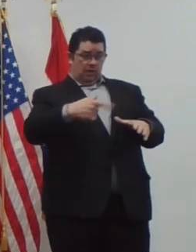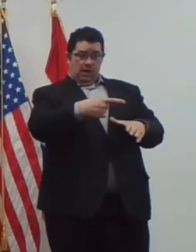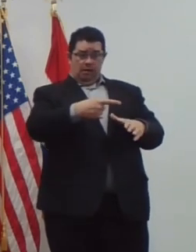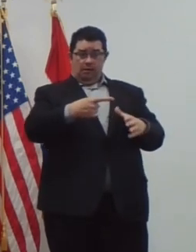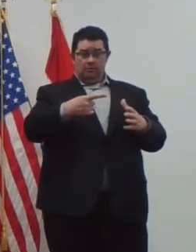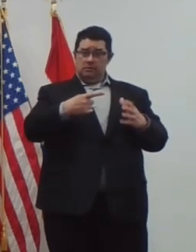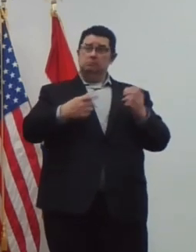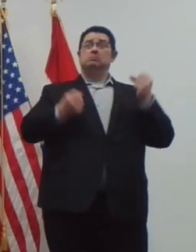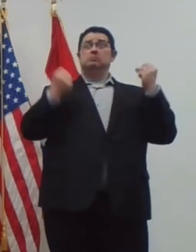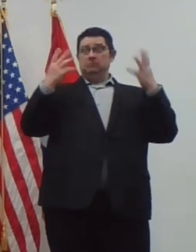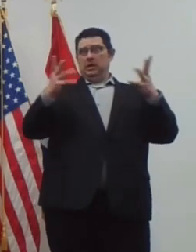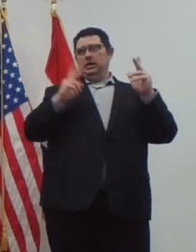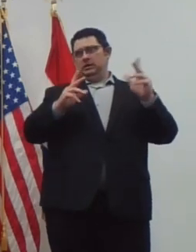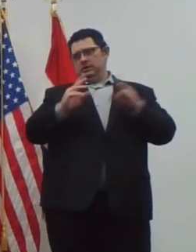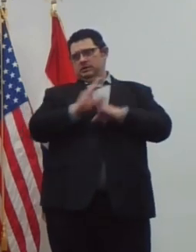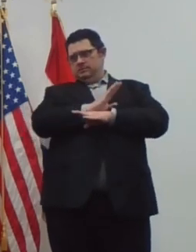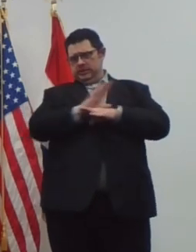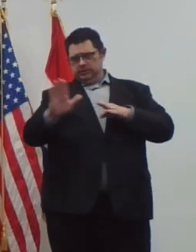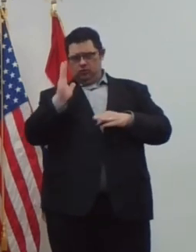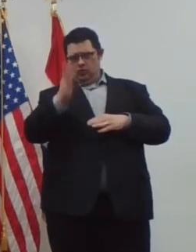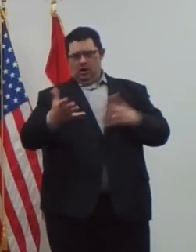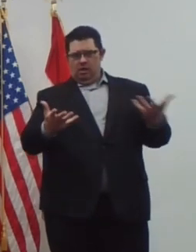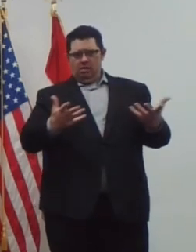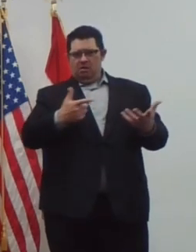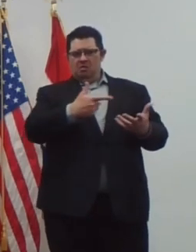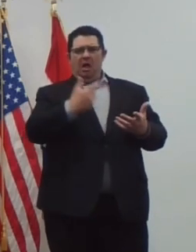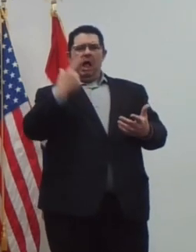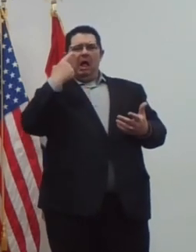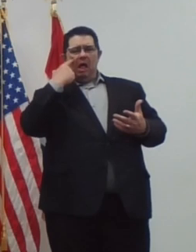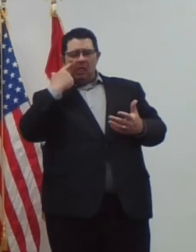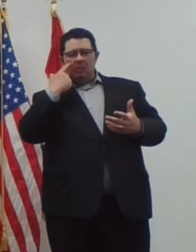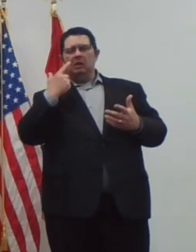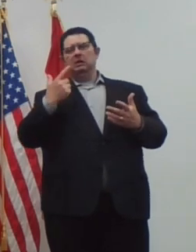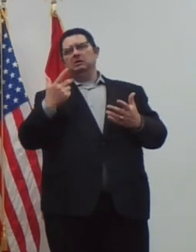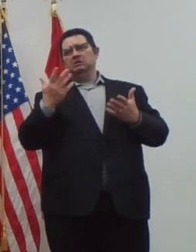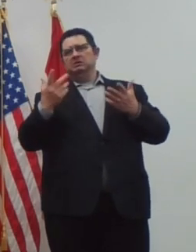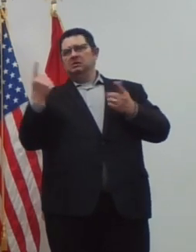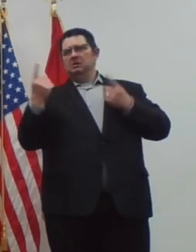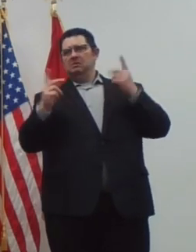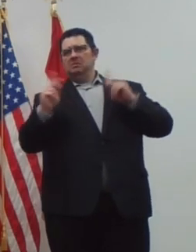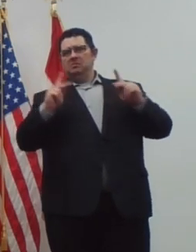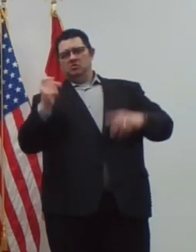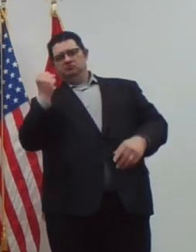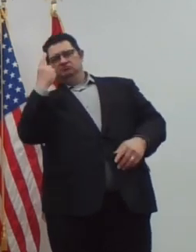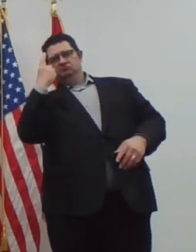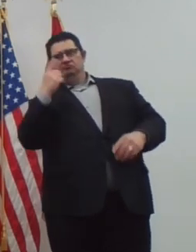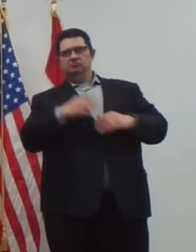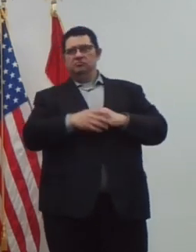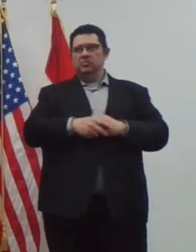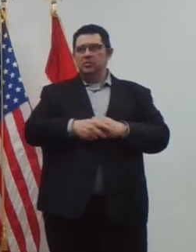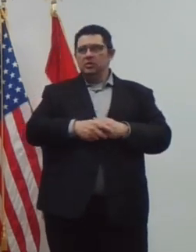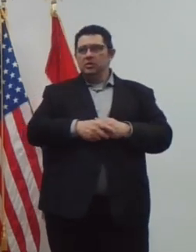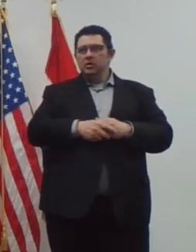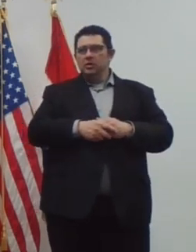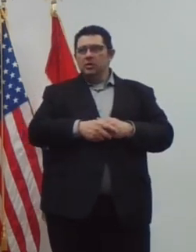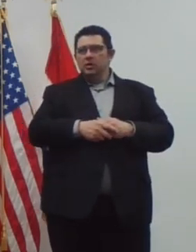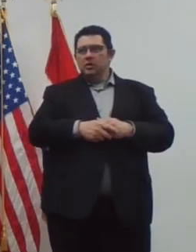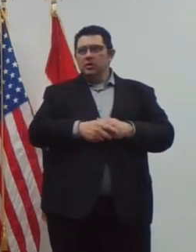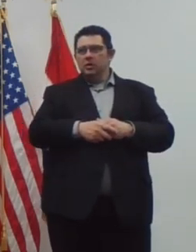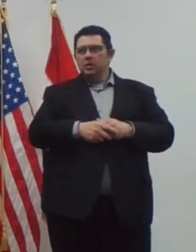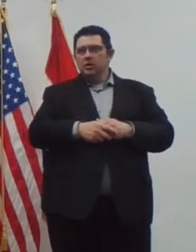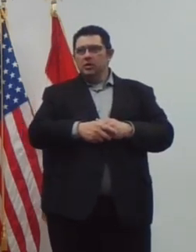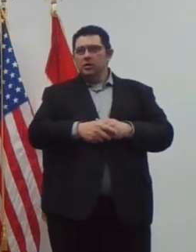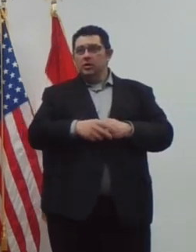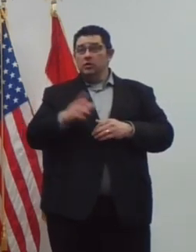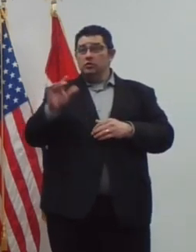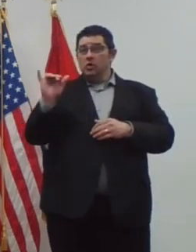vast majority of businesses will, then I think they'll get the benefit of the doubt if something unusual happens. Along those lines, any update on the contact tracing program